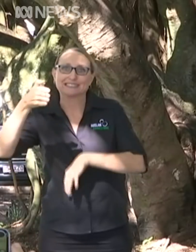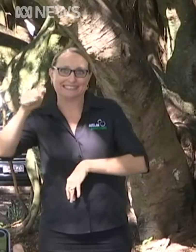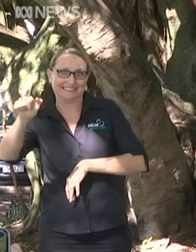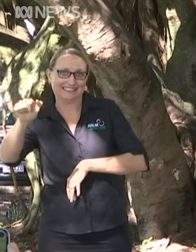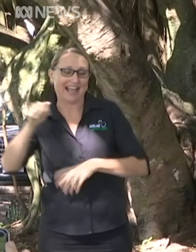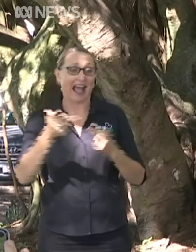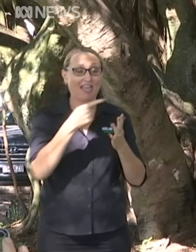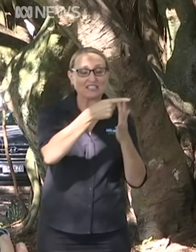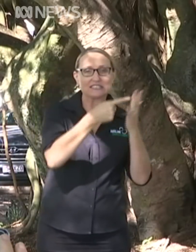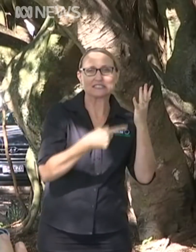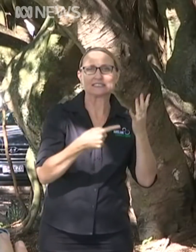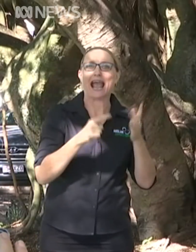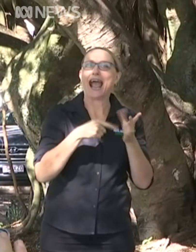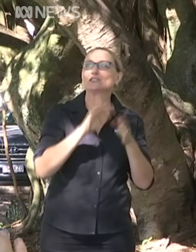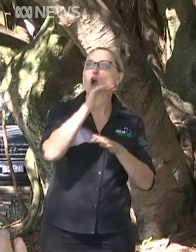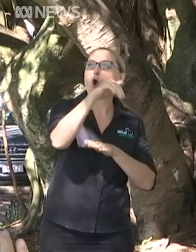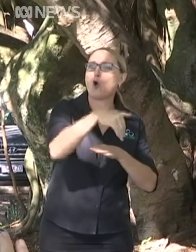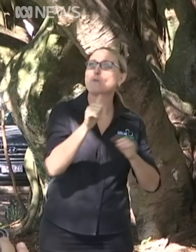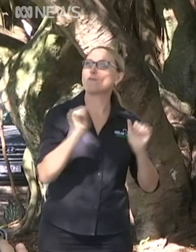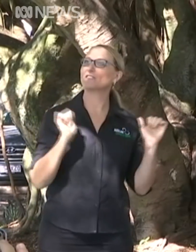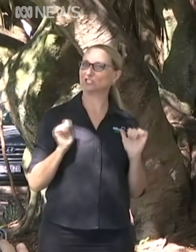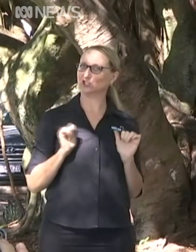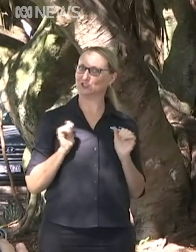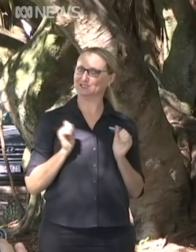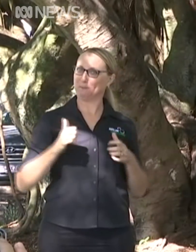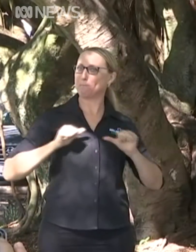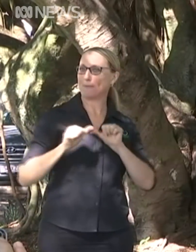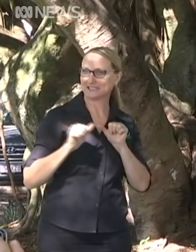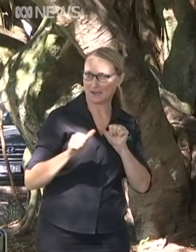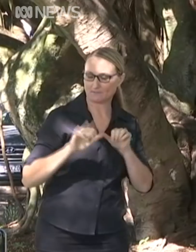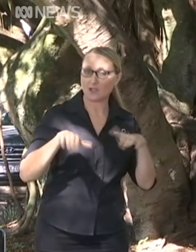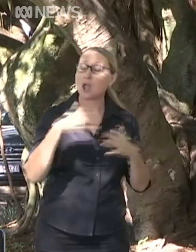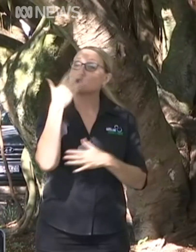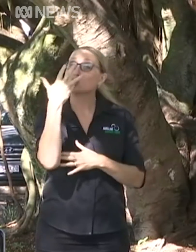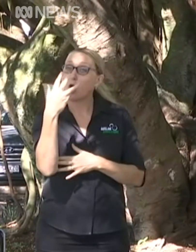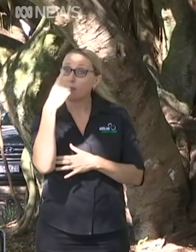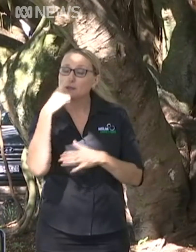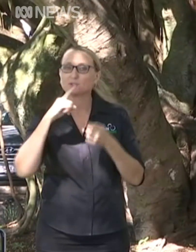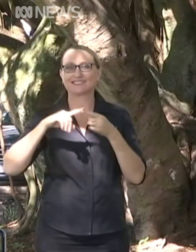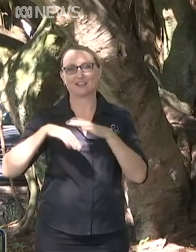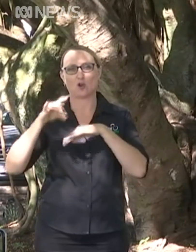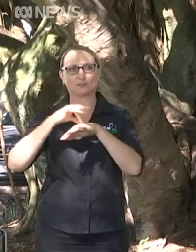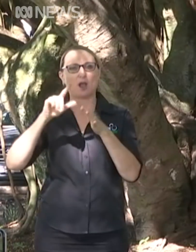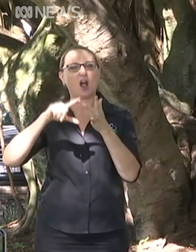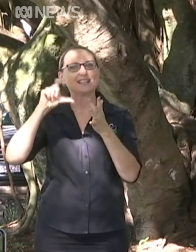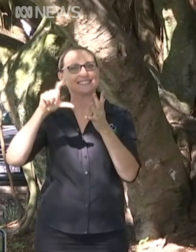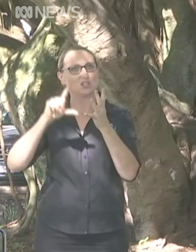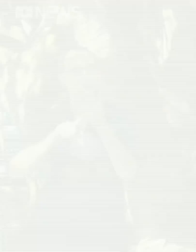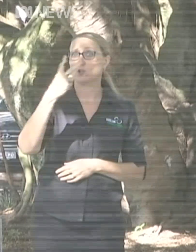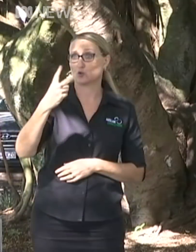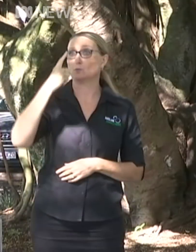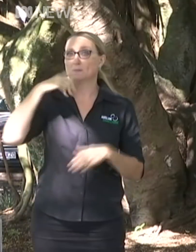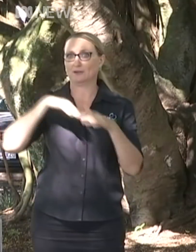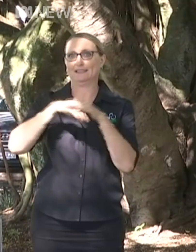either recovered or being treated at home. 9 patients are in ICU. 8 of them are receiving